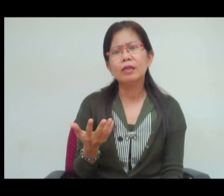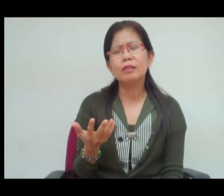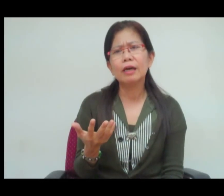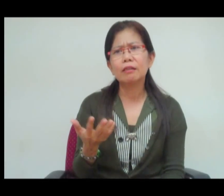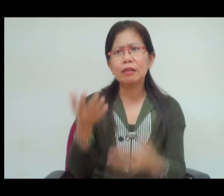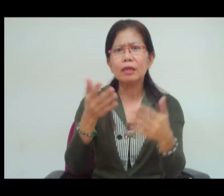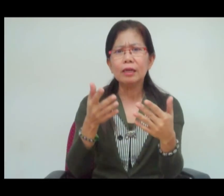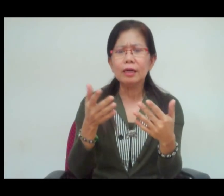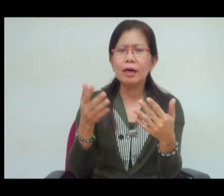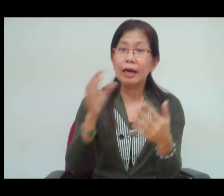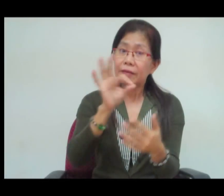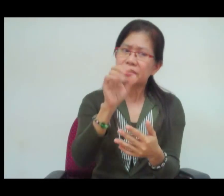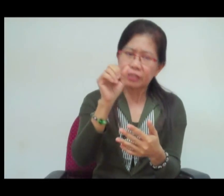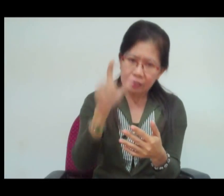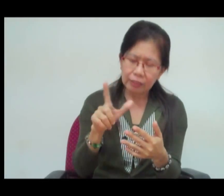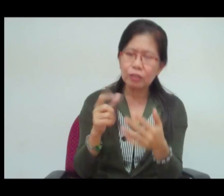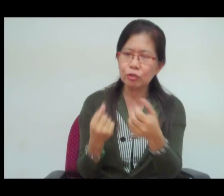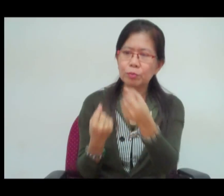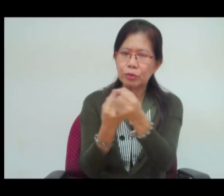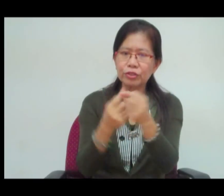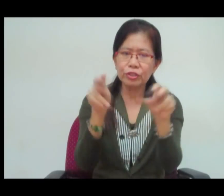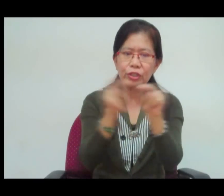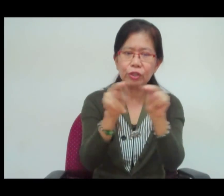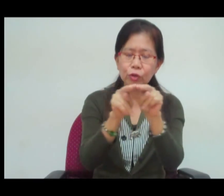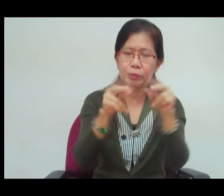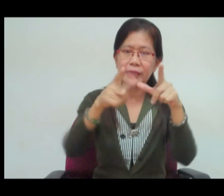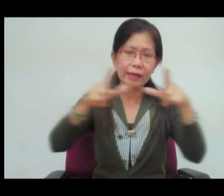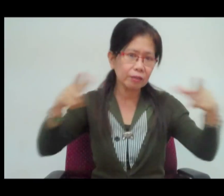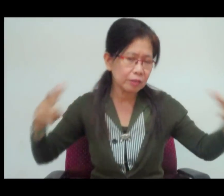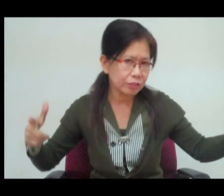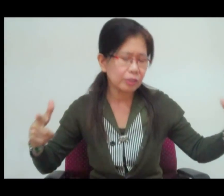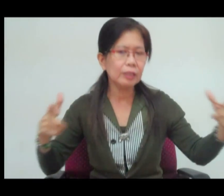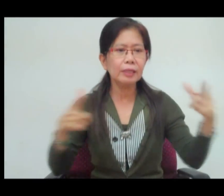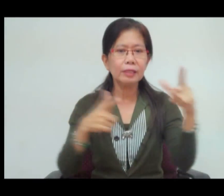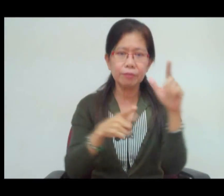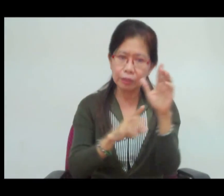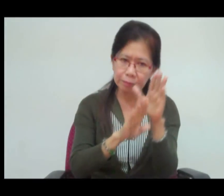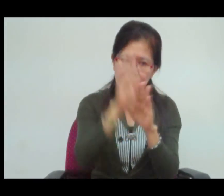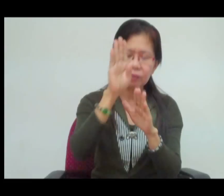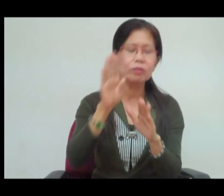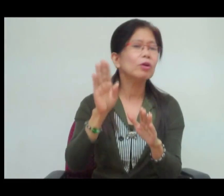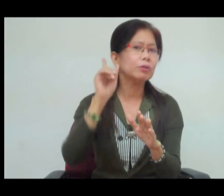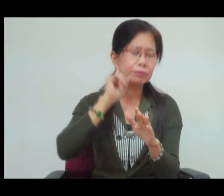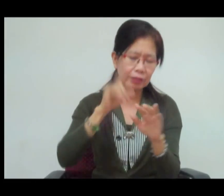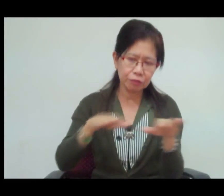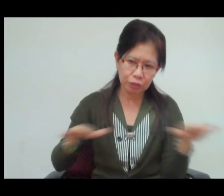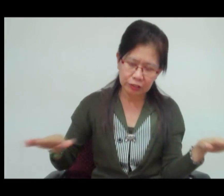that FSL supports the normal language development of deaf children.